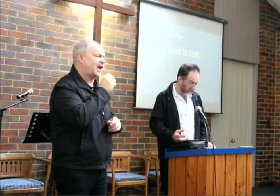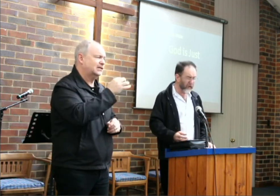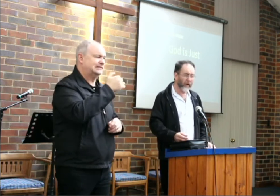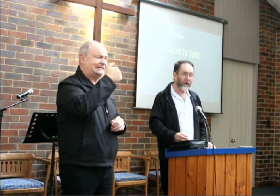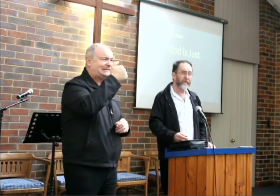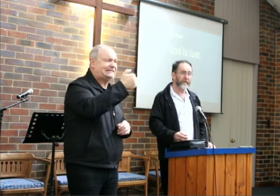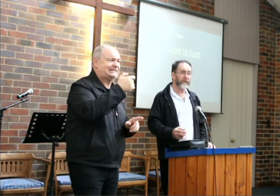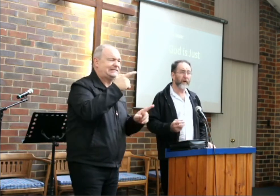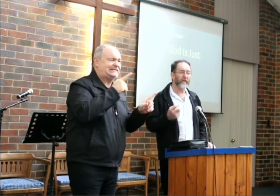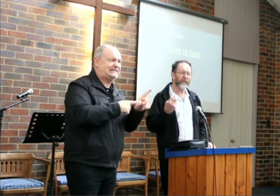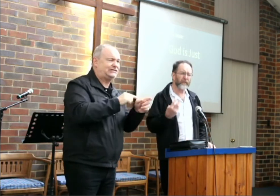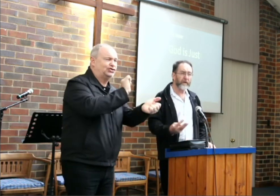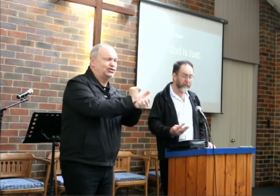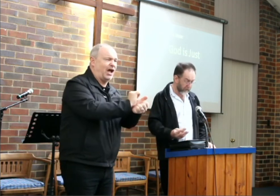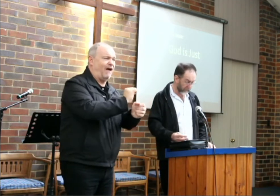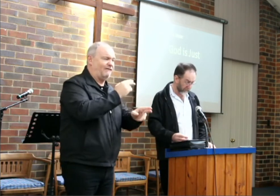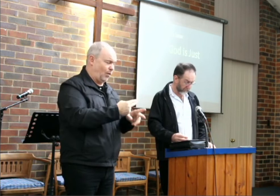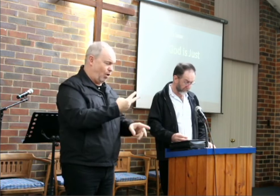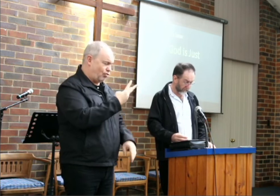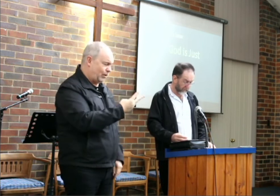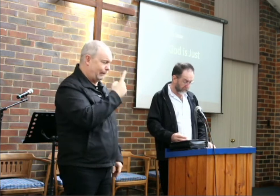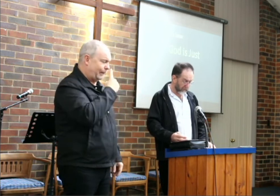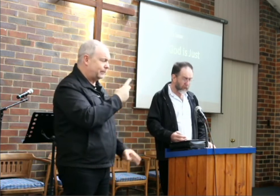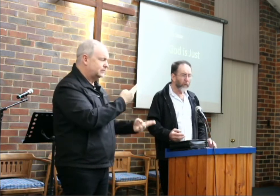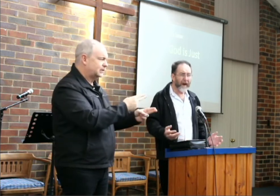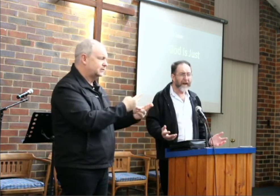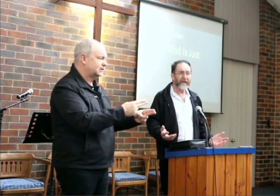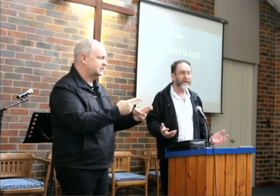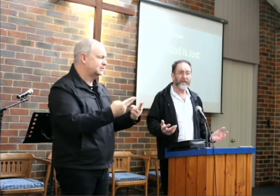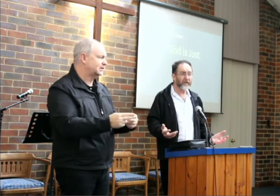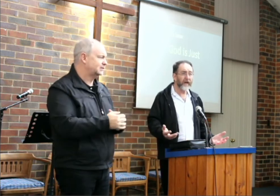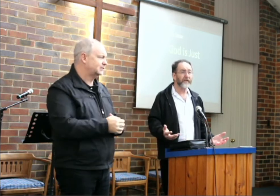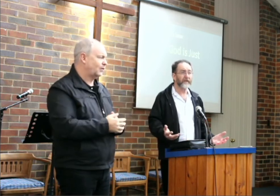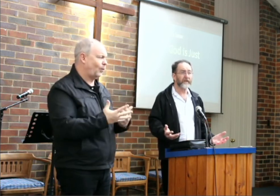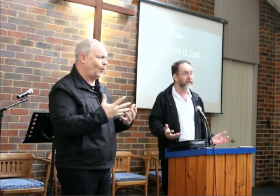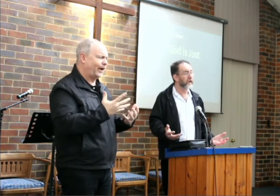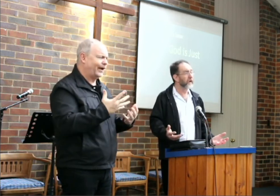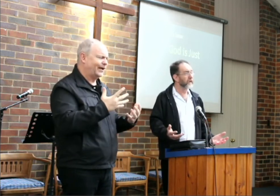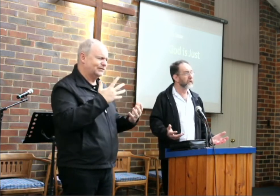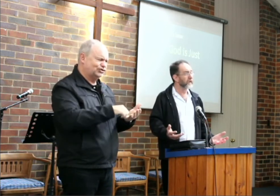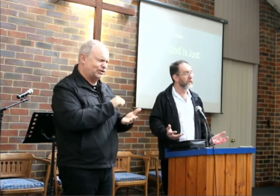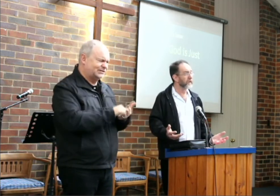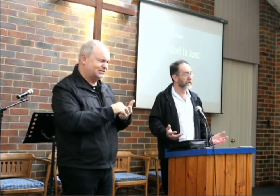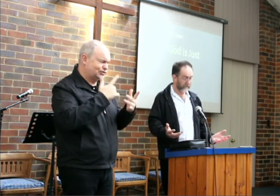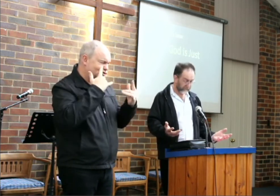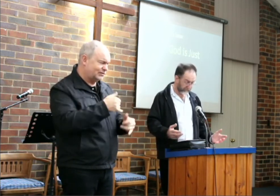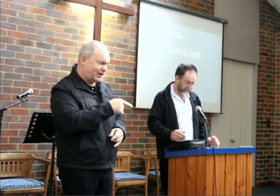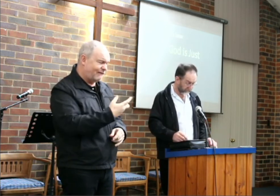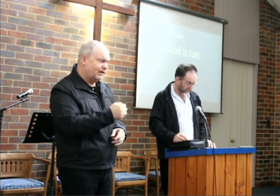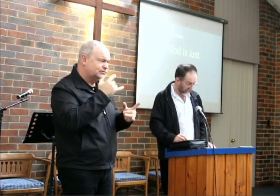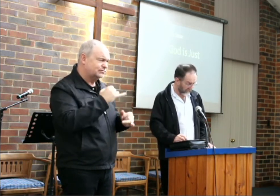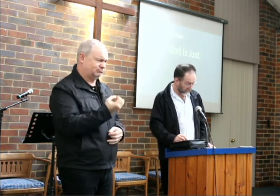6 years for the lives of three people. Where is the justice in that?